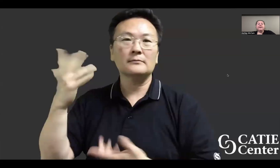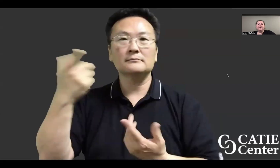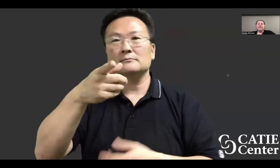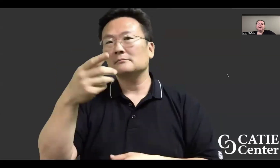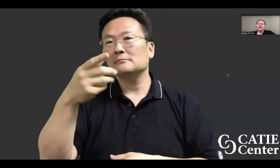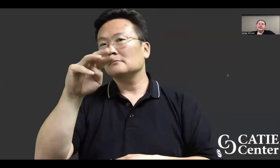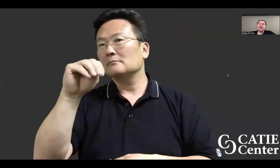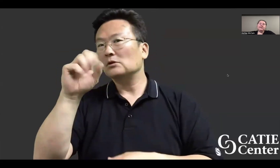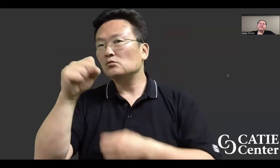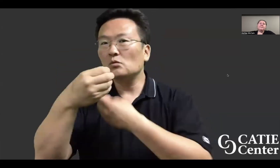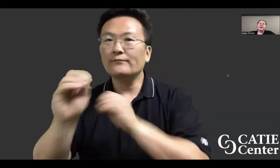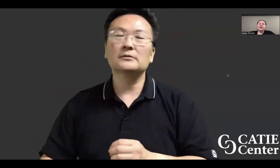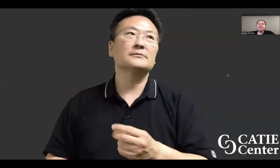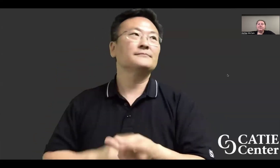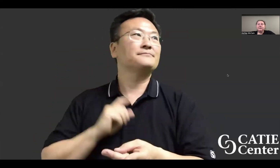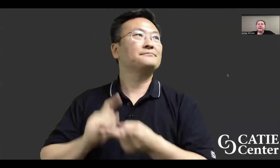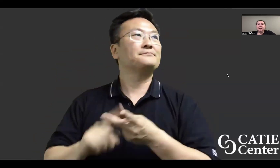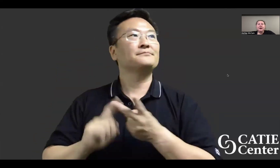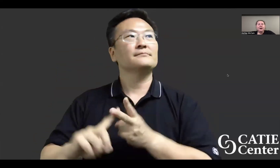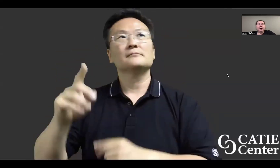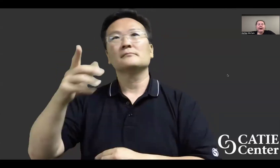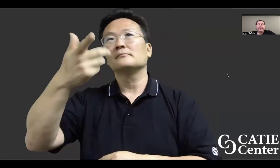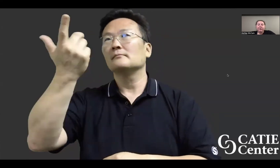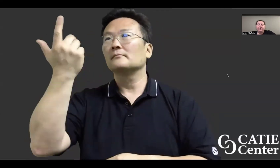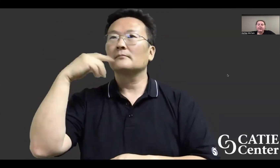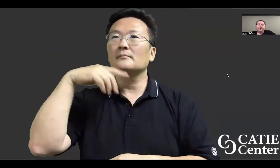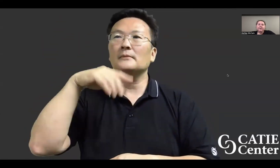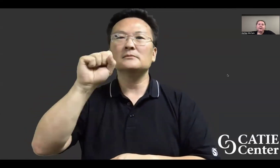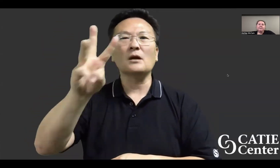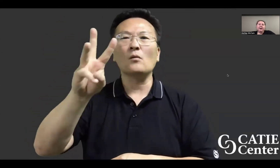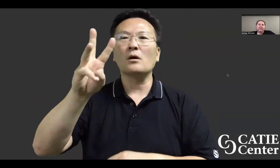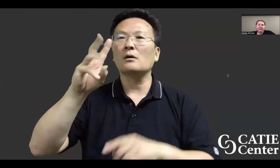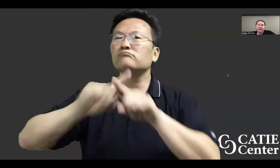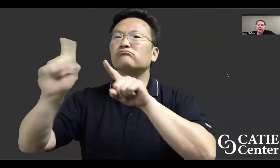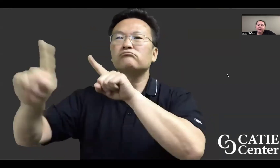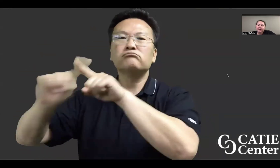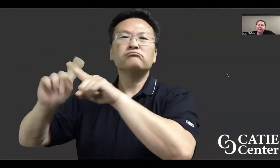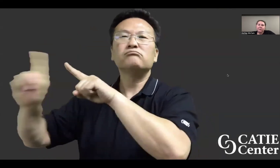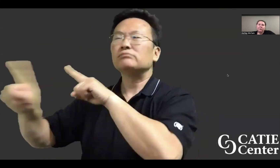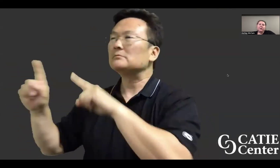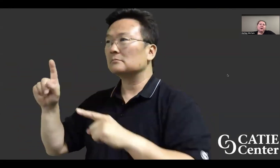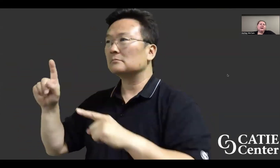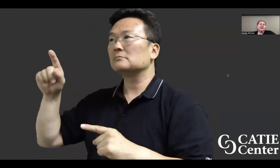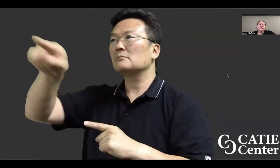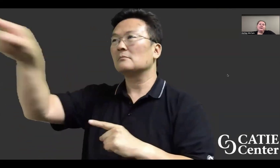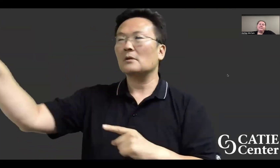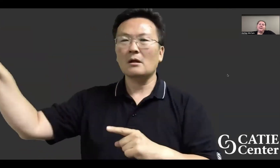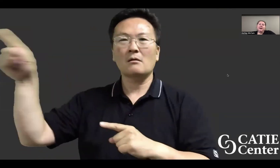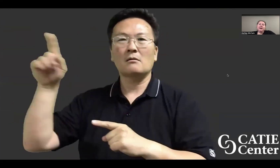PCs, they tend to have many different apps you can download, like Microsoft Office or